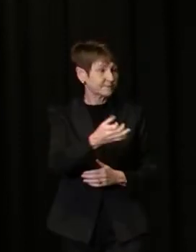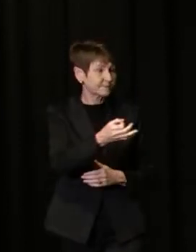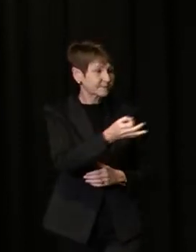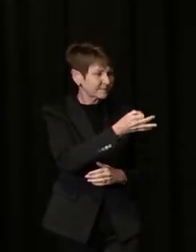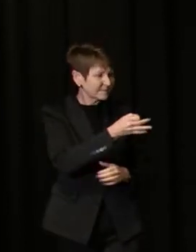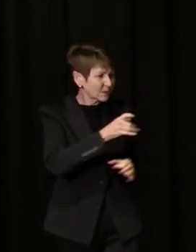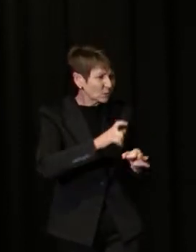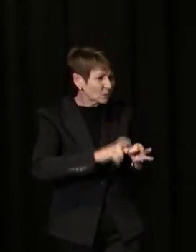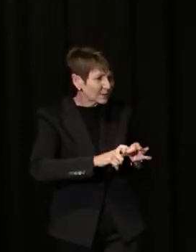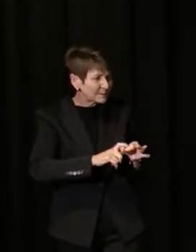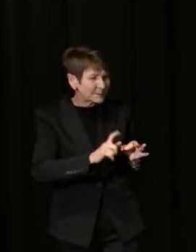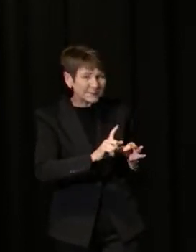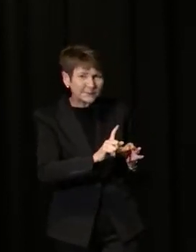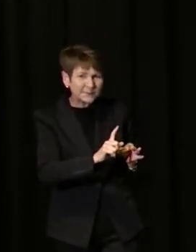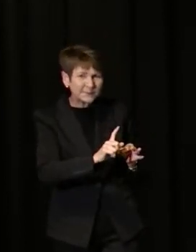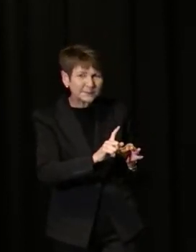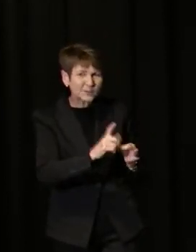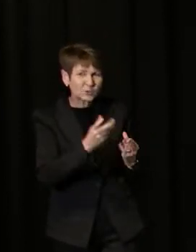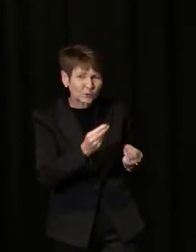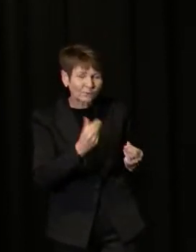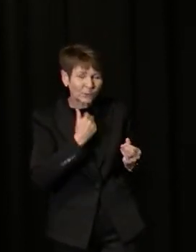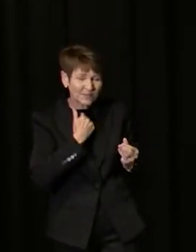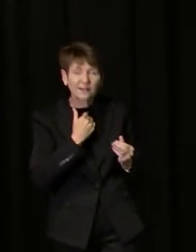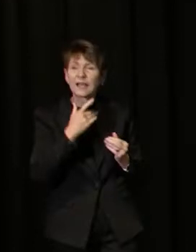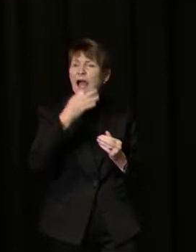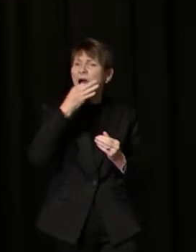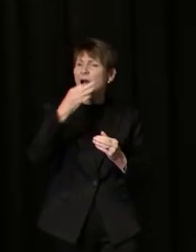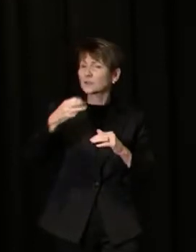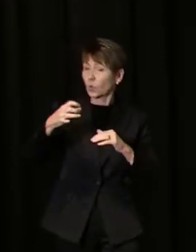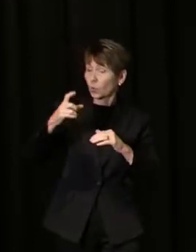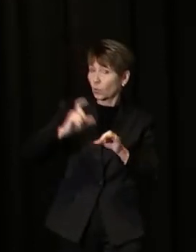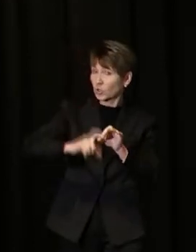Sorry, I missed the first bit, Simone. Yes.